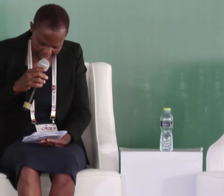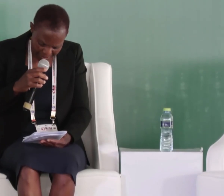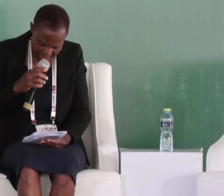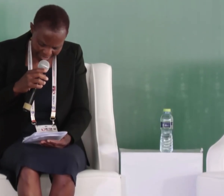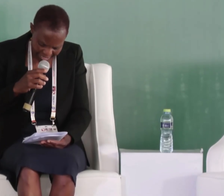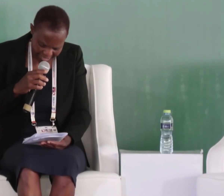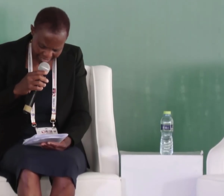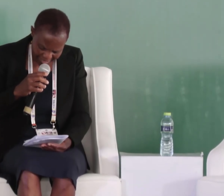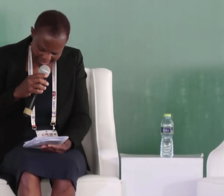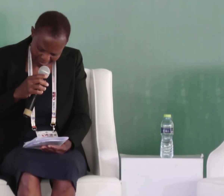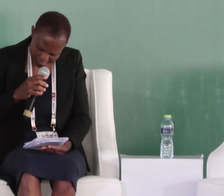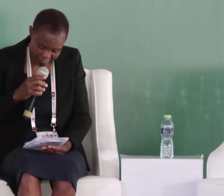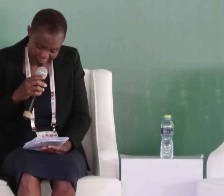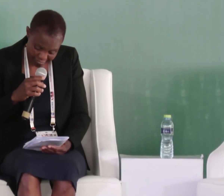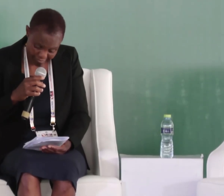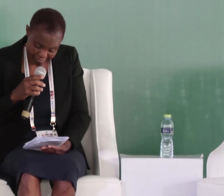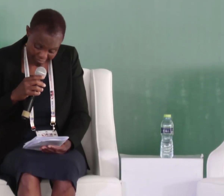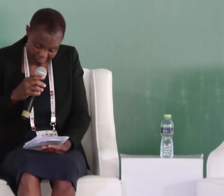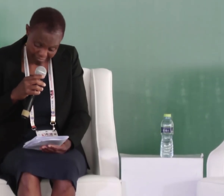likely was this?